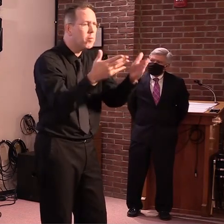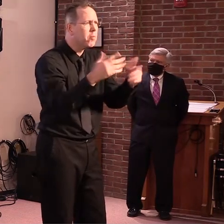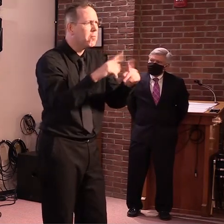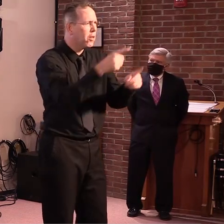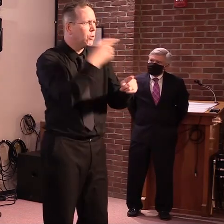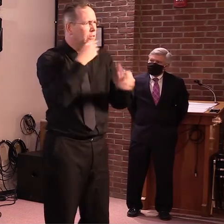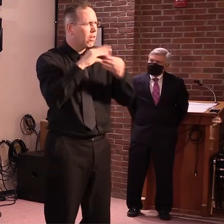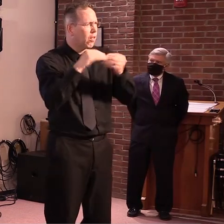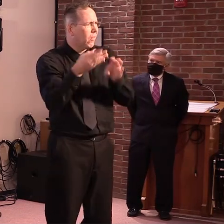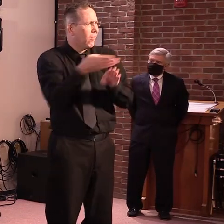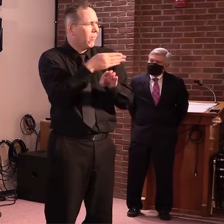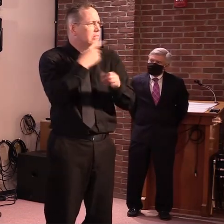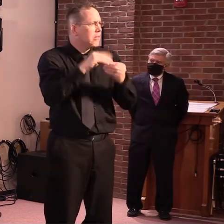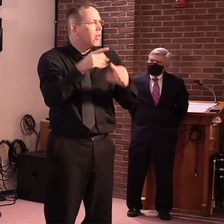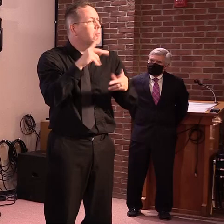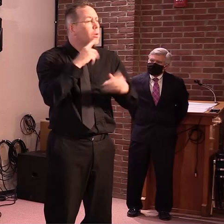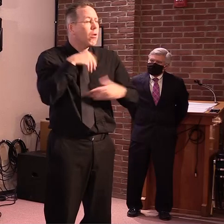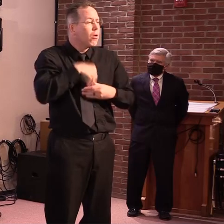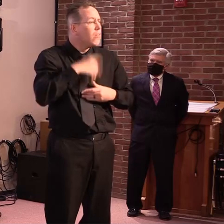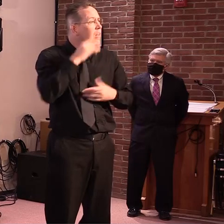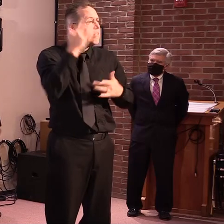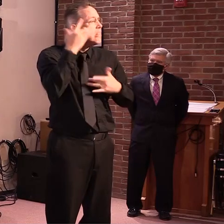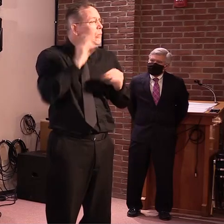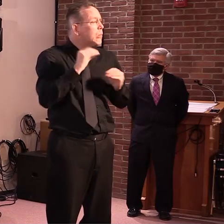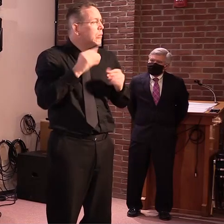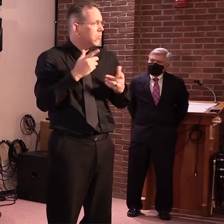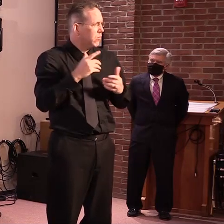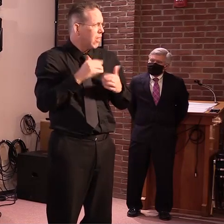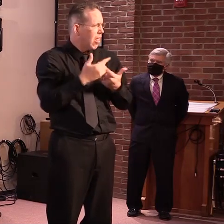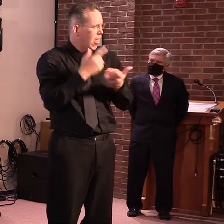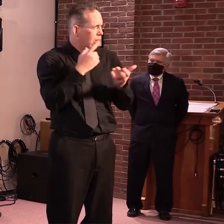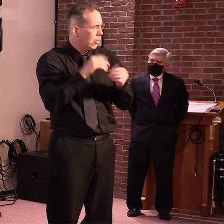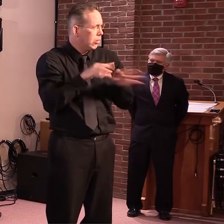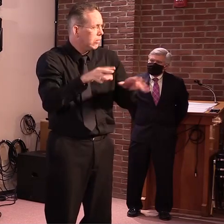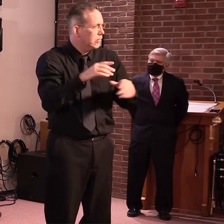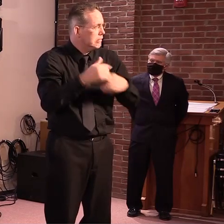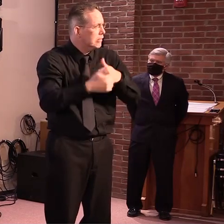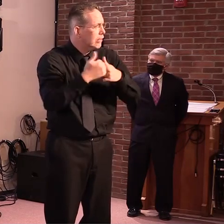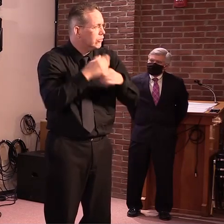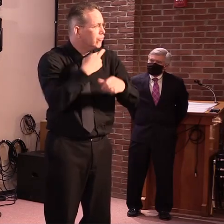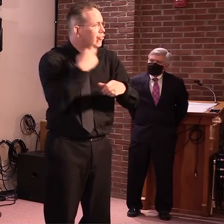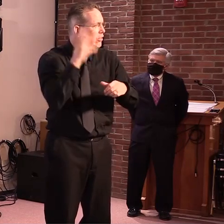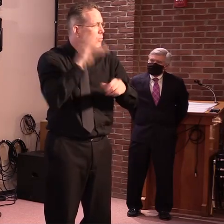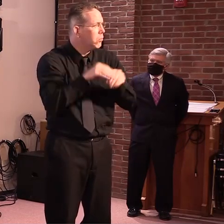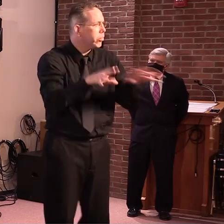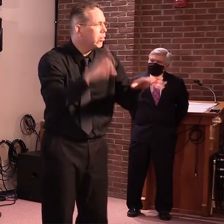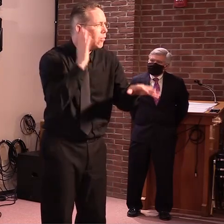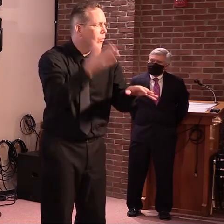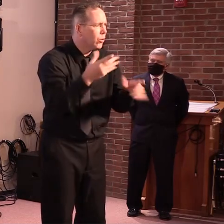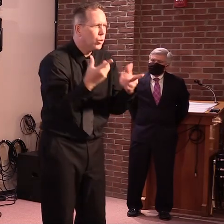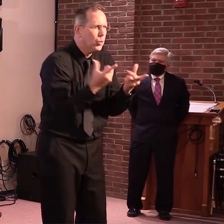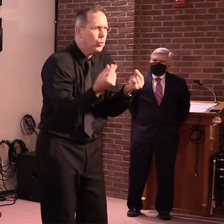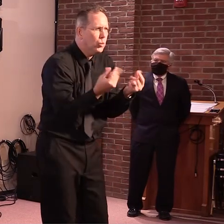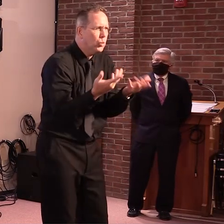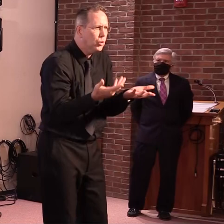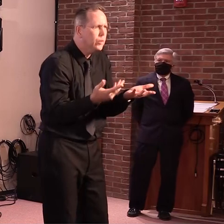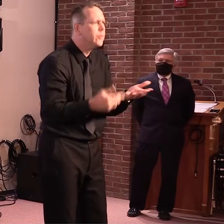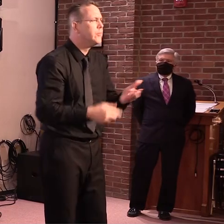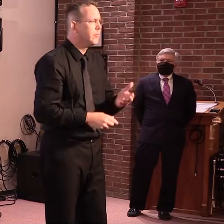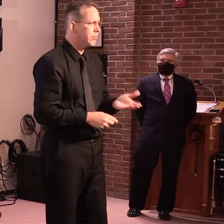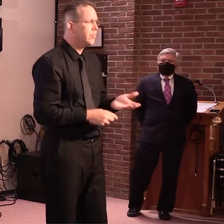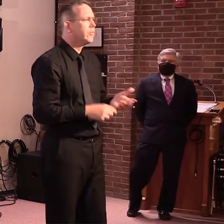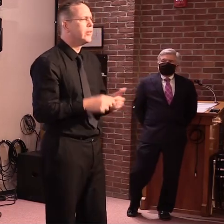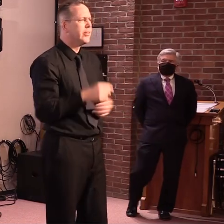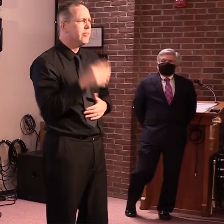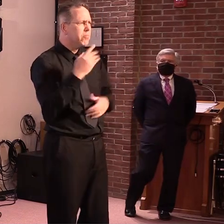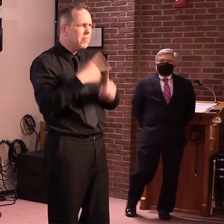that first of all to Dr. Levine. I think increased testing, tracing capacity that we've already shown that we're able to ramp